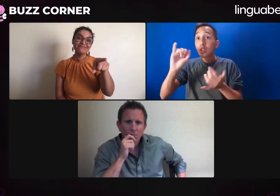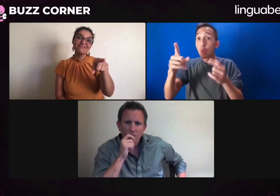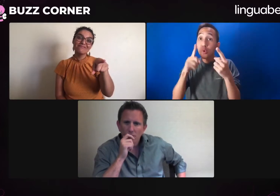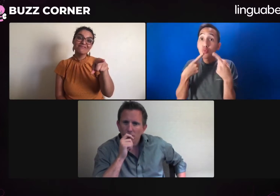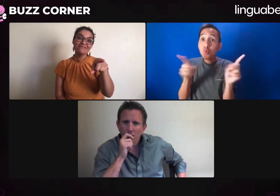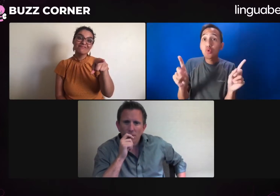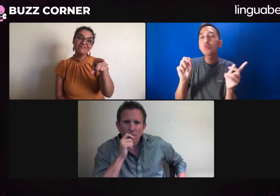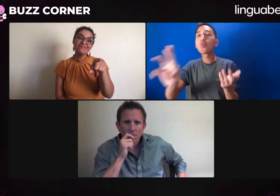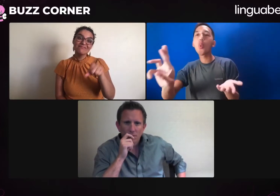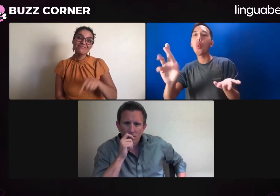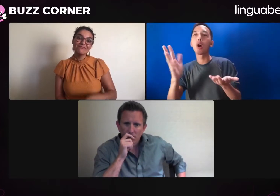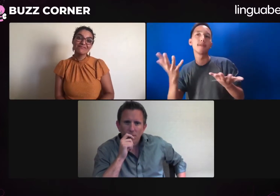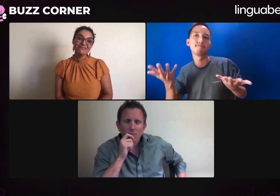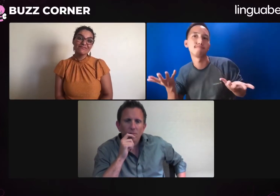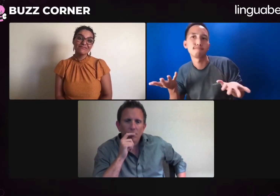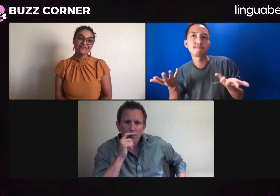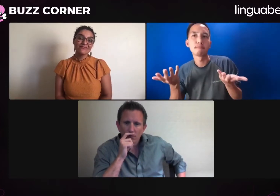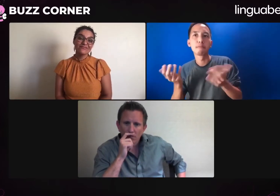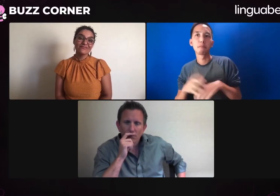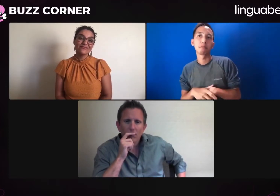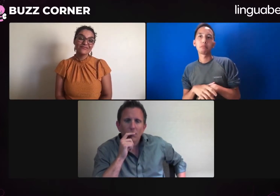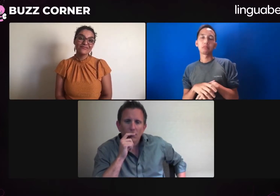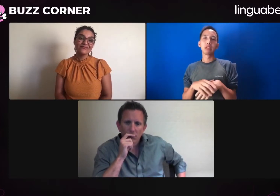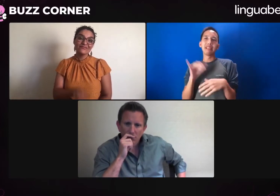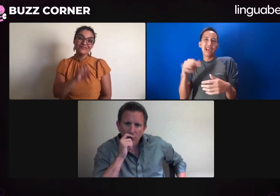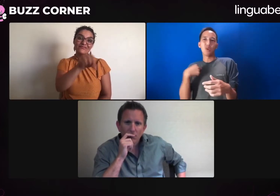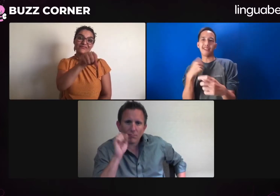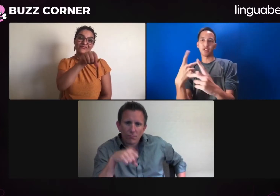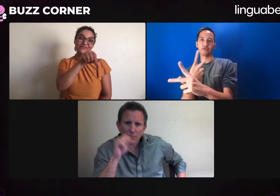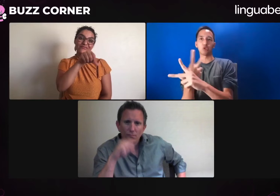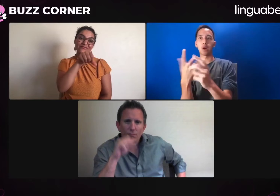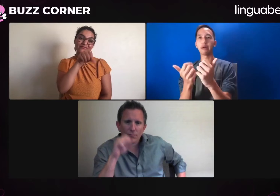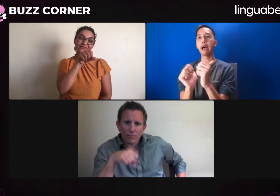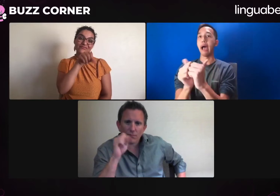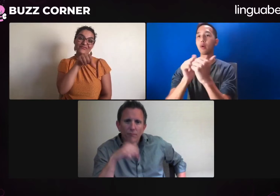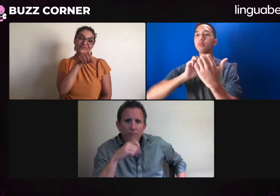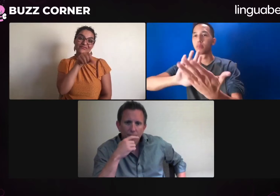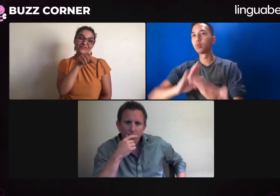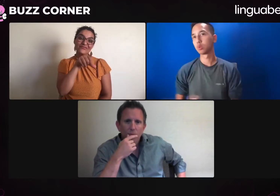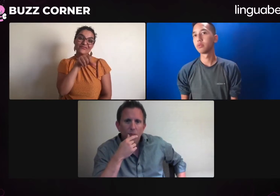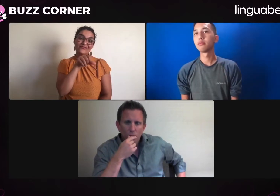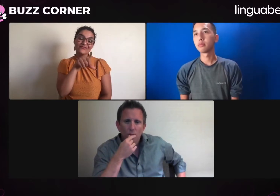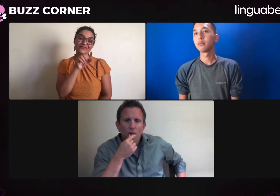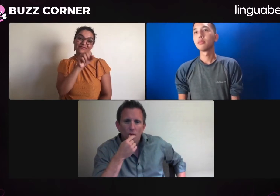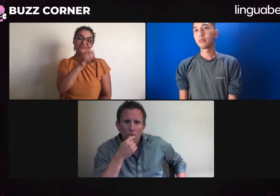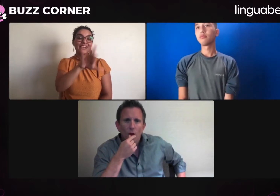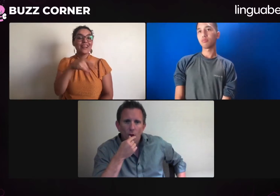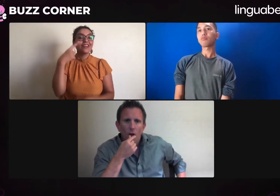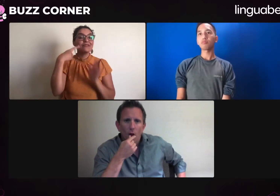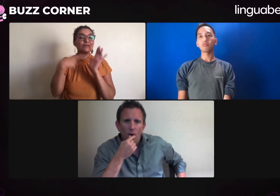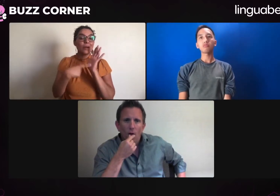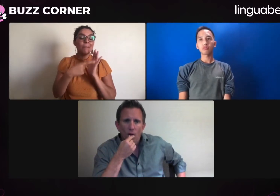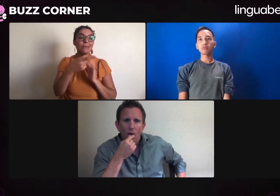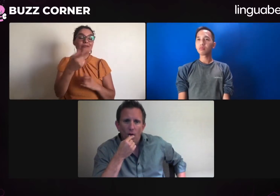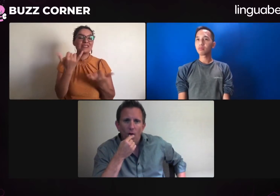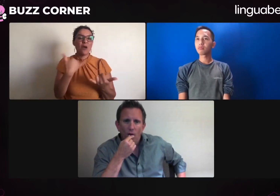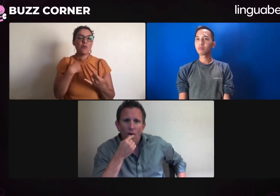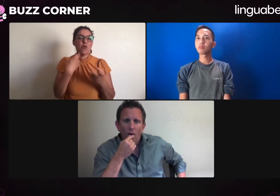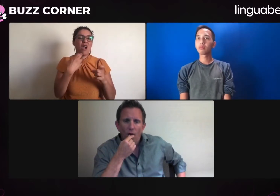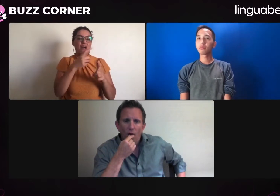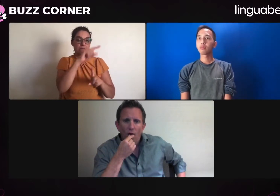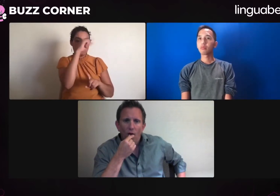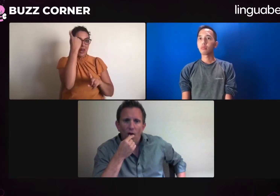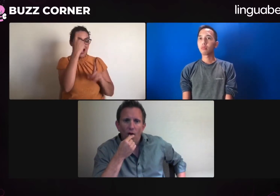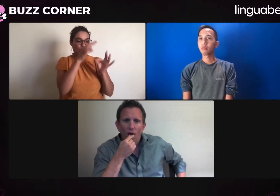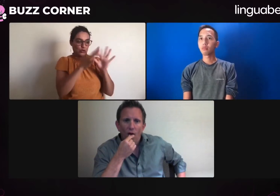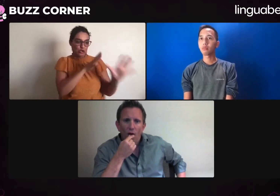much harsher sentences. I wonder if, making that type of suggestion would work. And I think that's something we need to solve. Yeah,